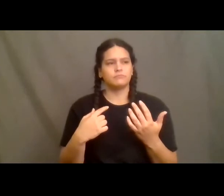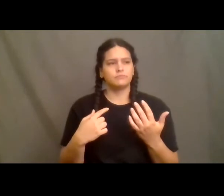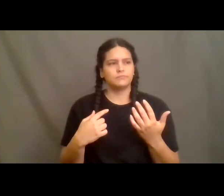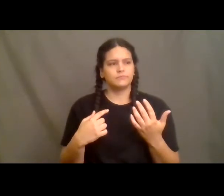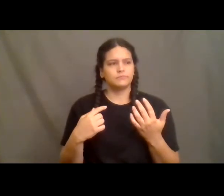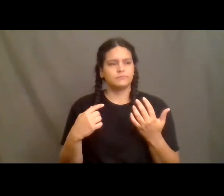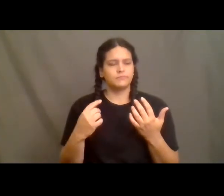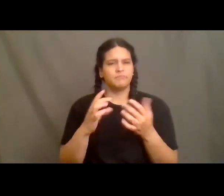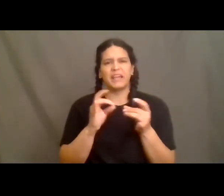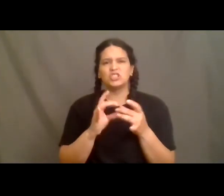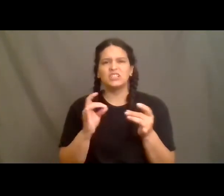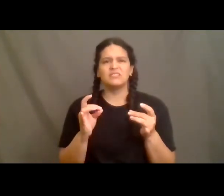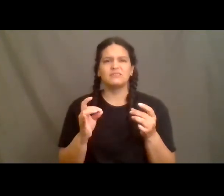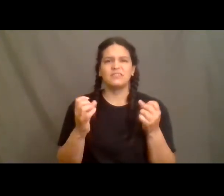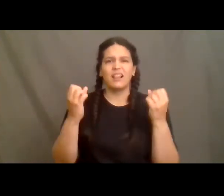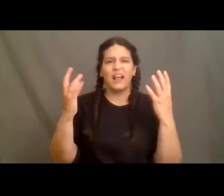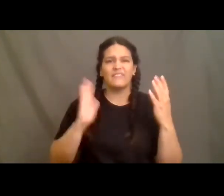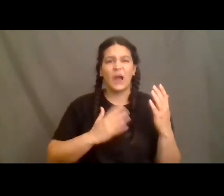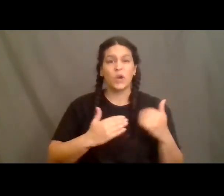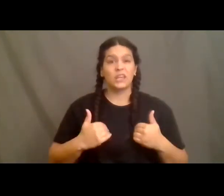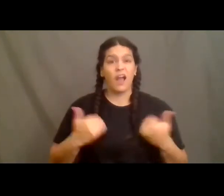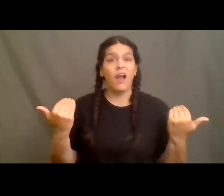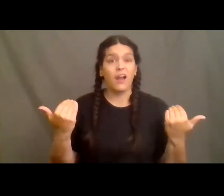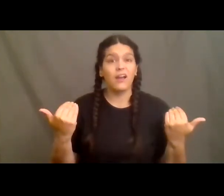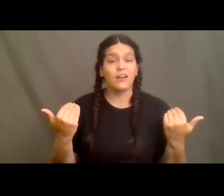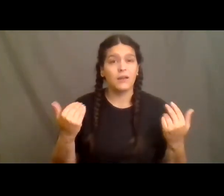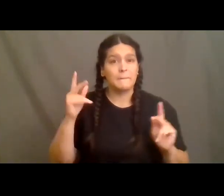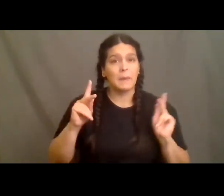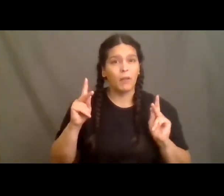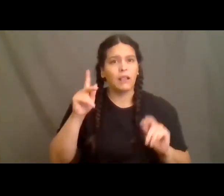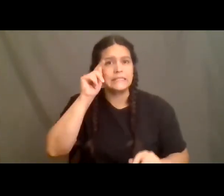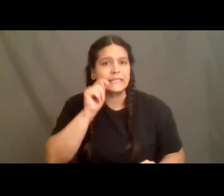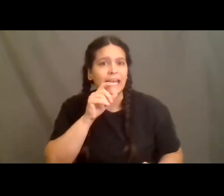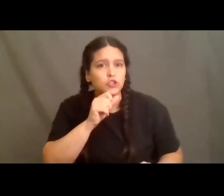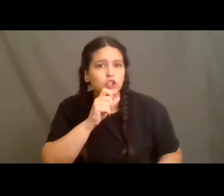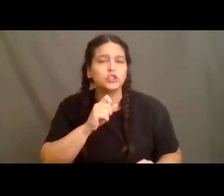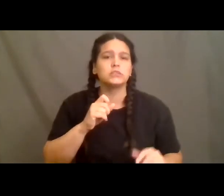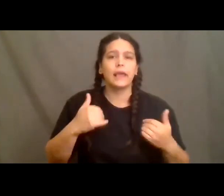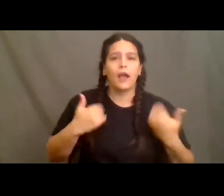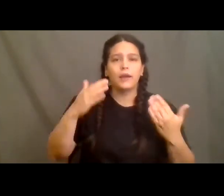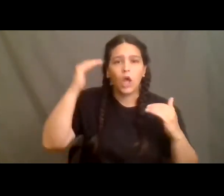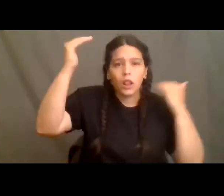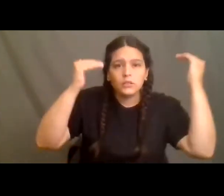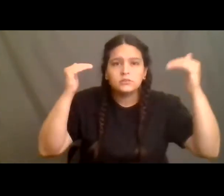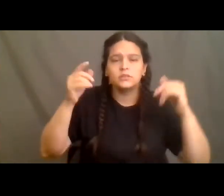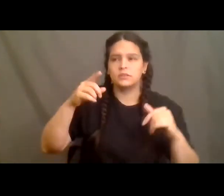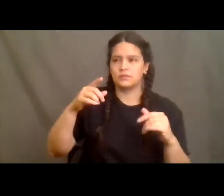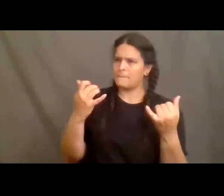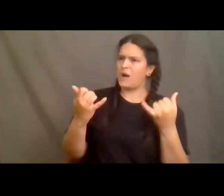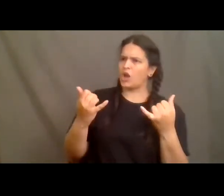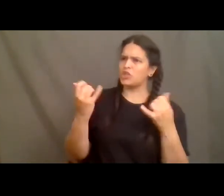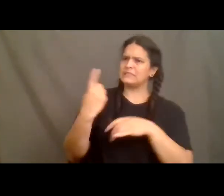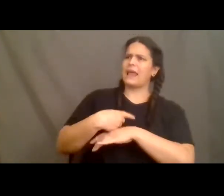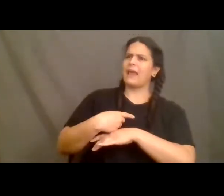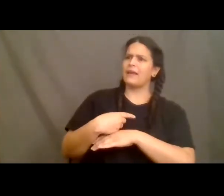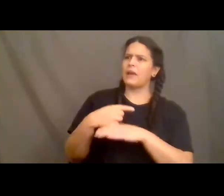our young folks as the modern day monster slayers, because of what they are doing to stand up against a lot of the